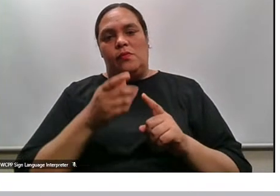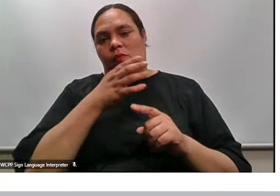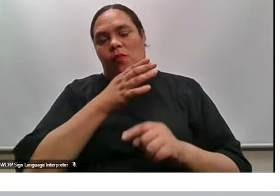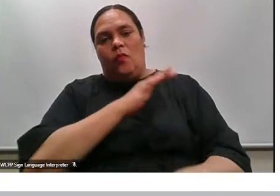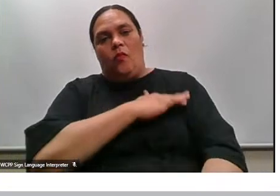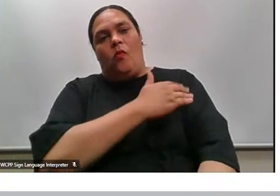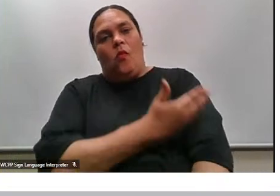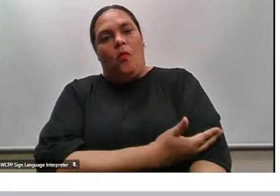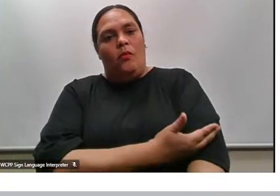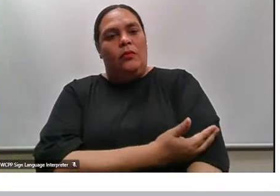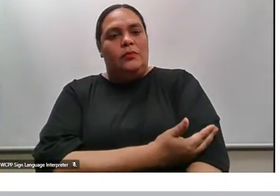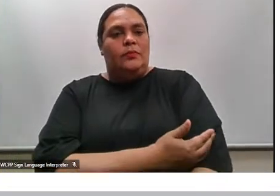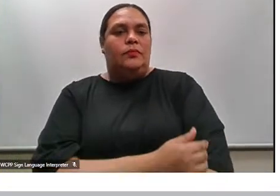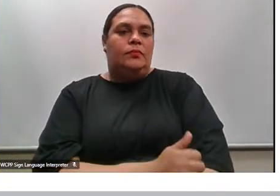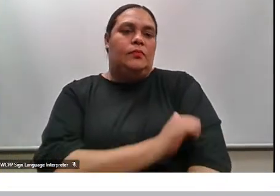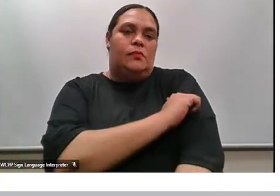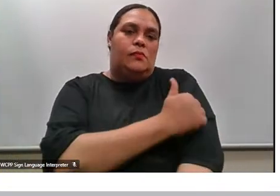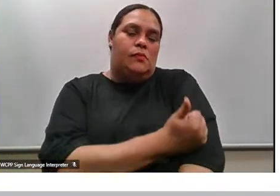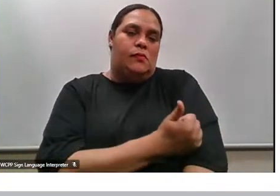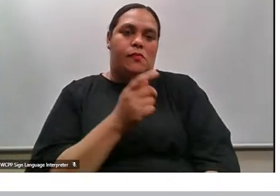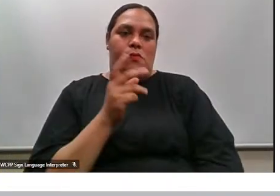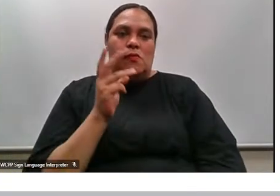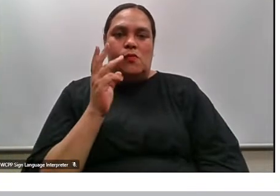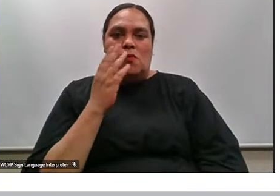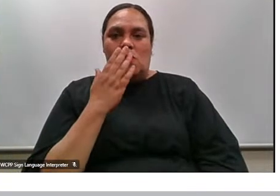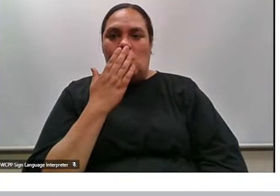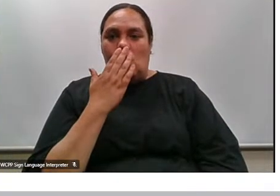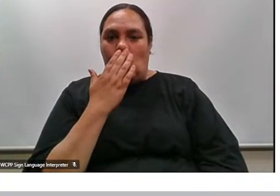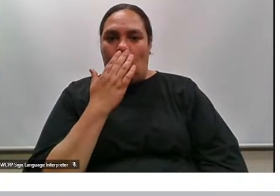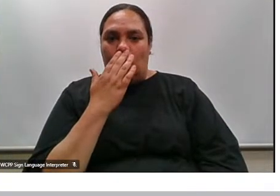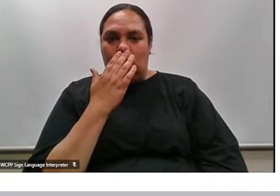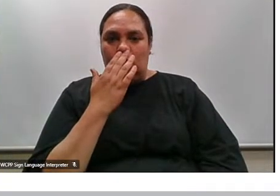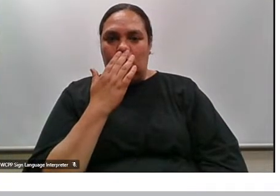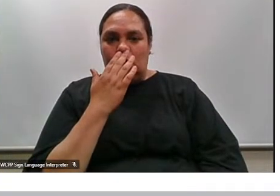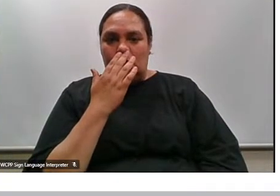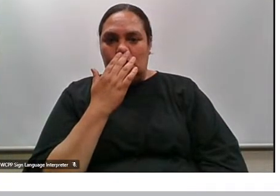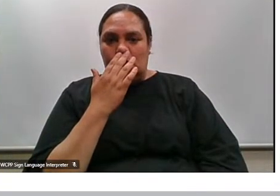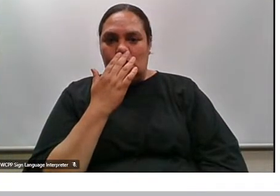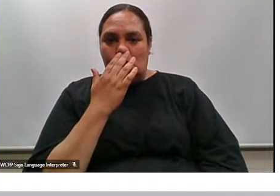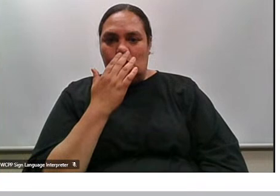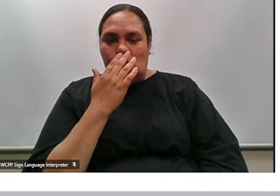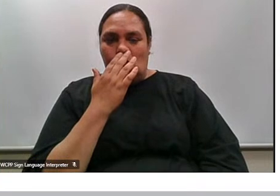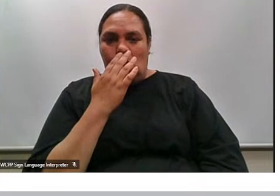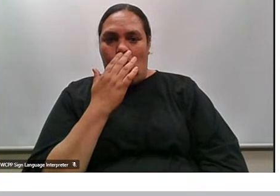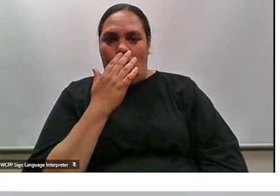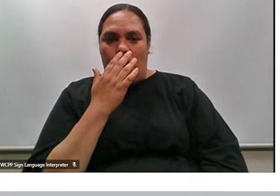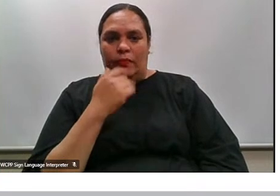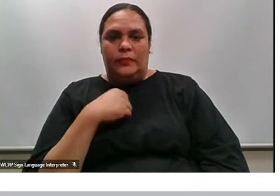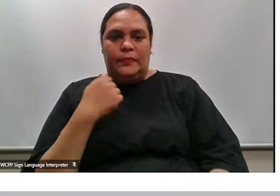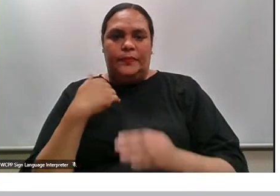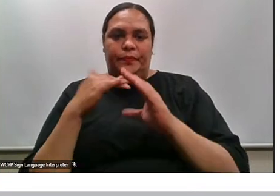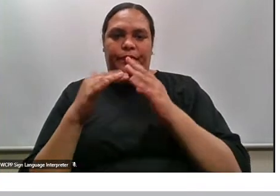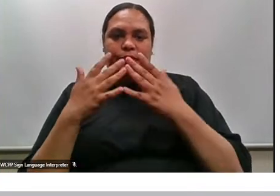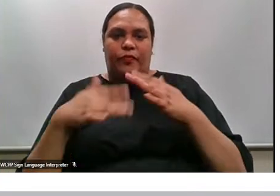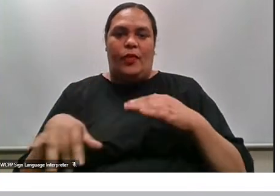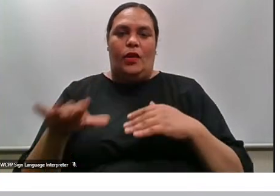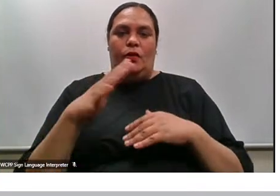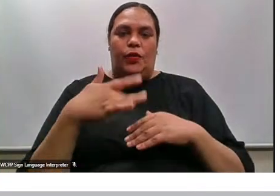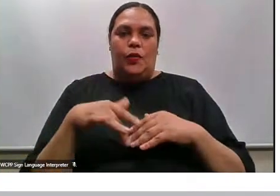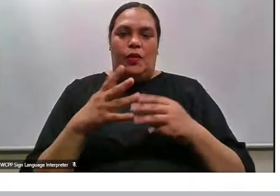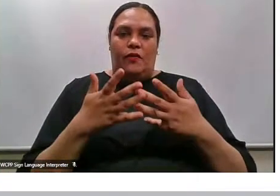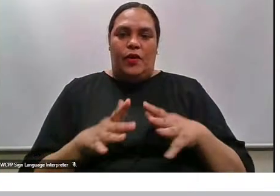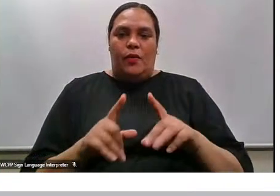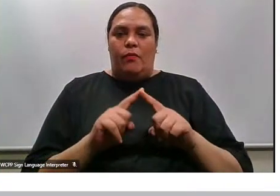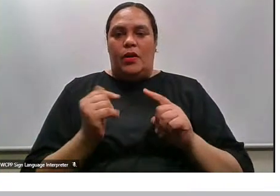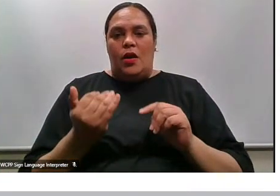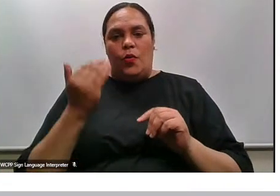Authority, which has been circulated to you. Now, you